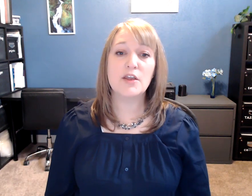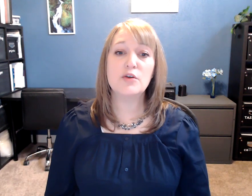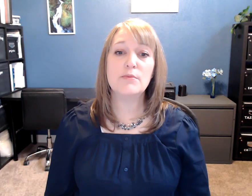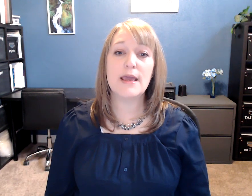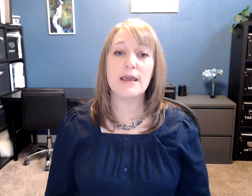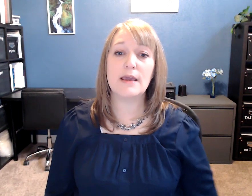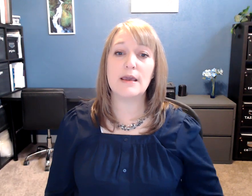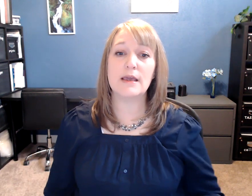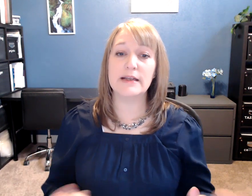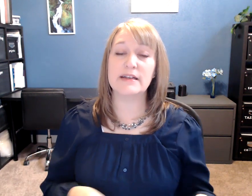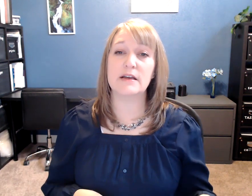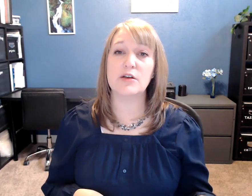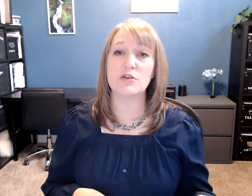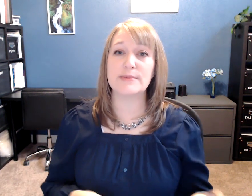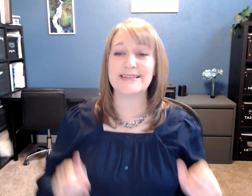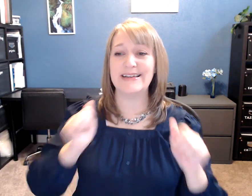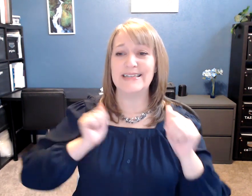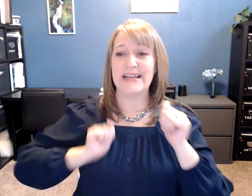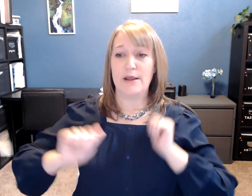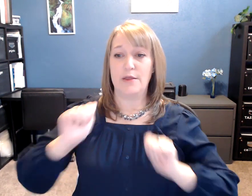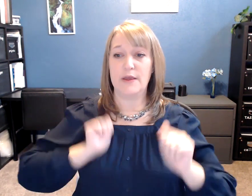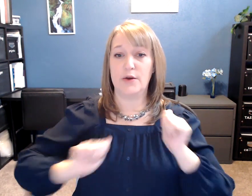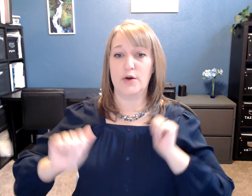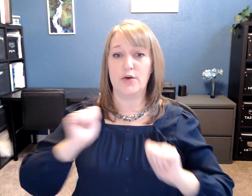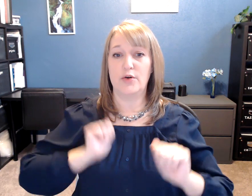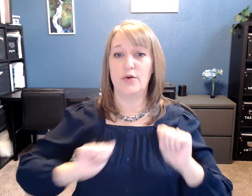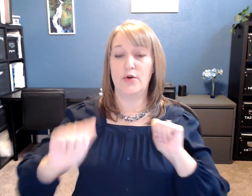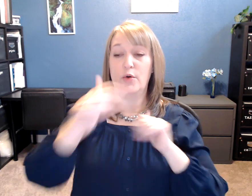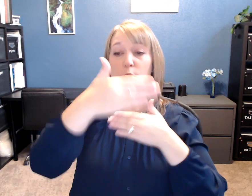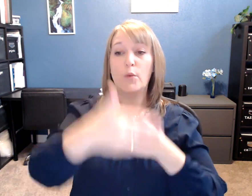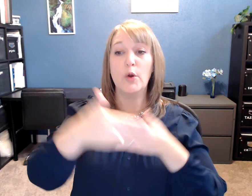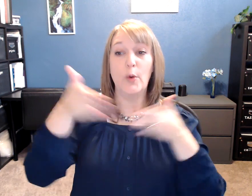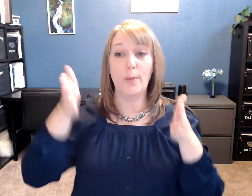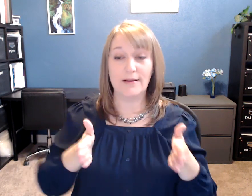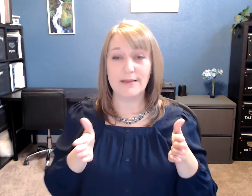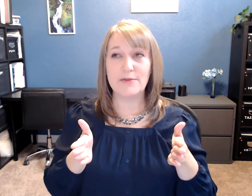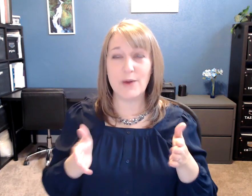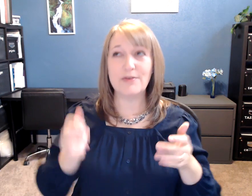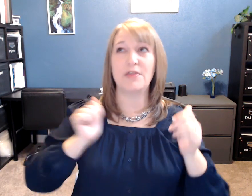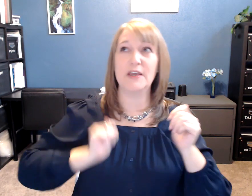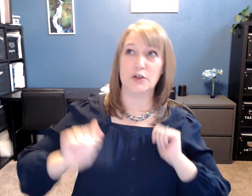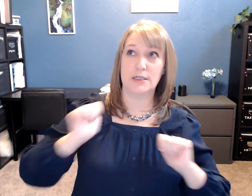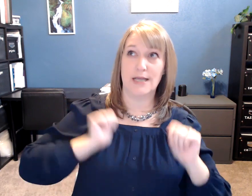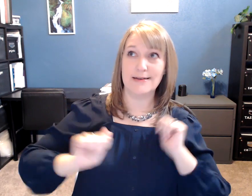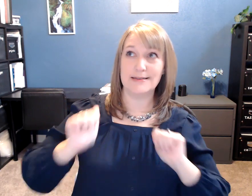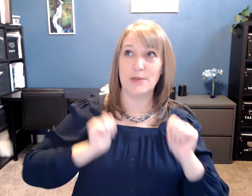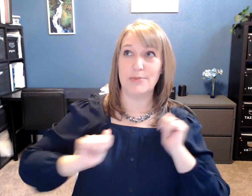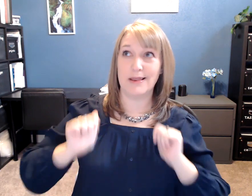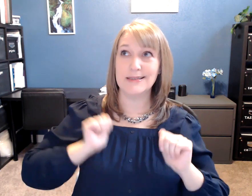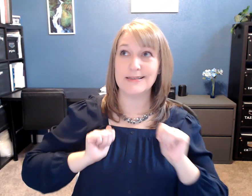You may, it can also be signed theater room. Like if you have a theater class, it might be this,